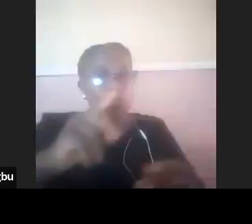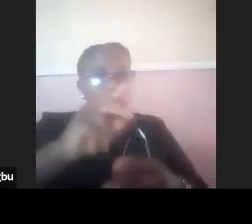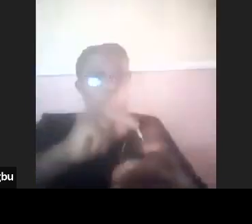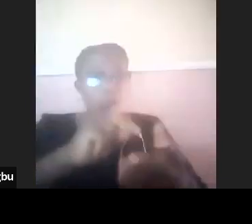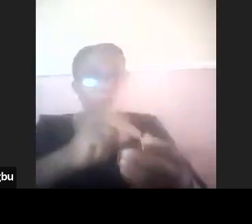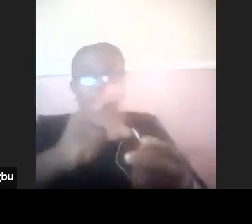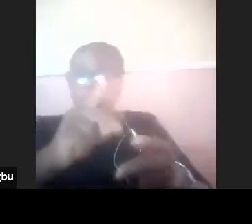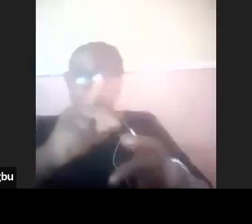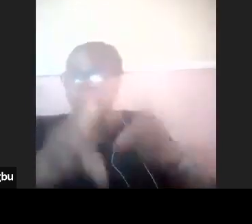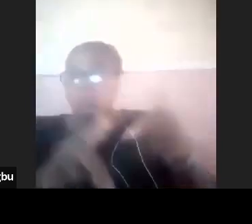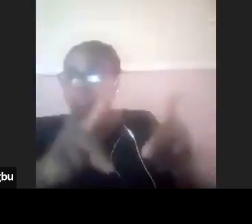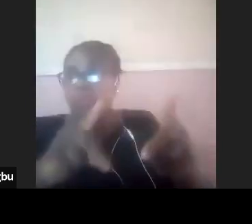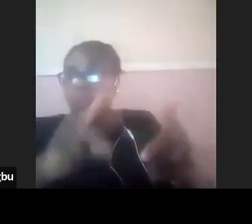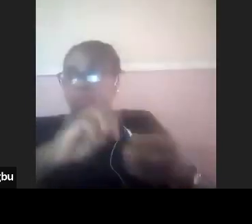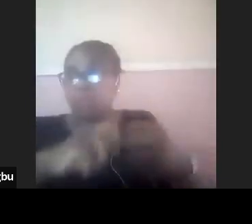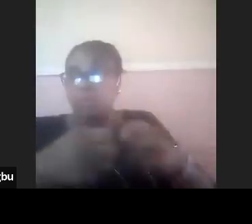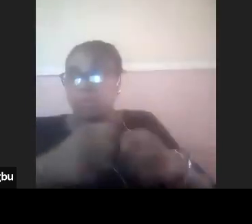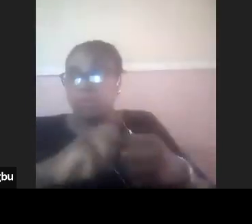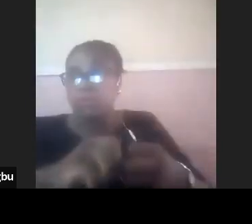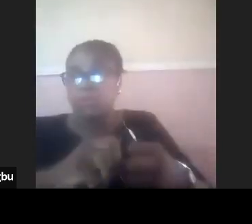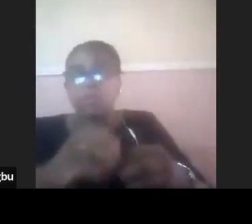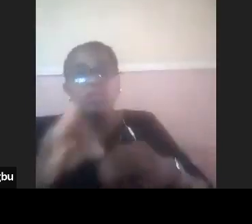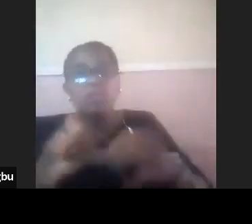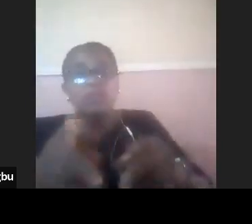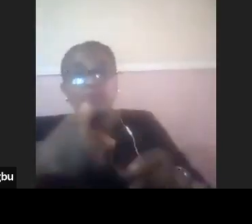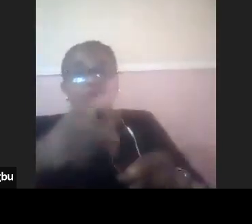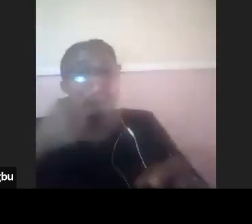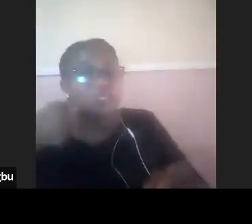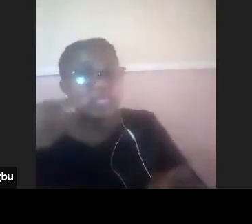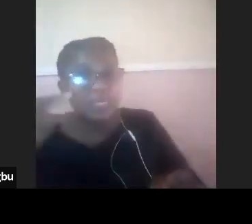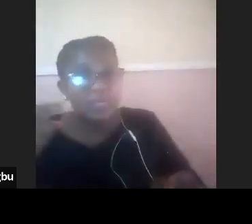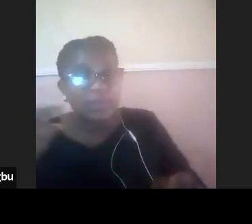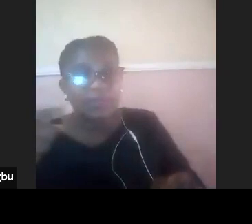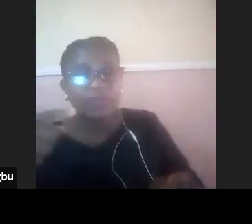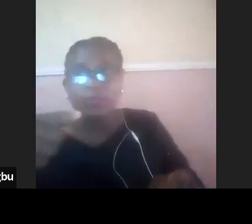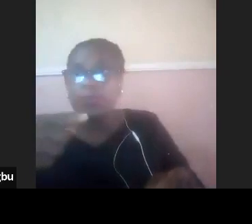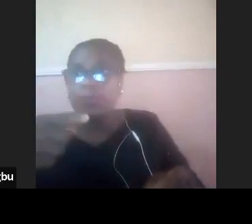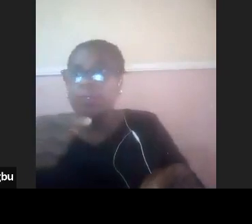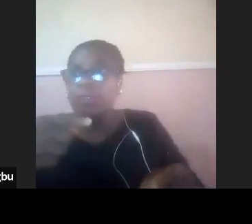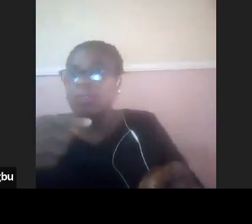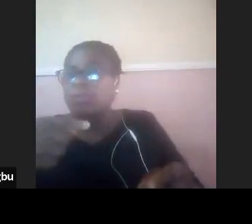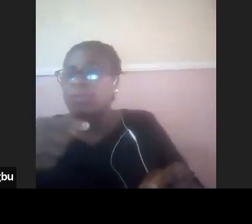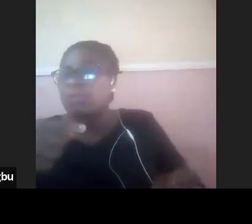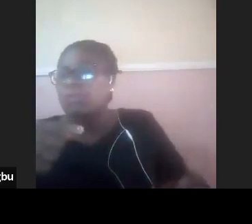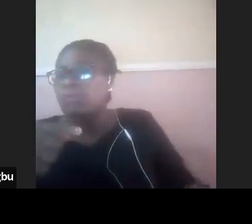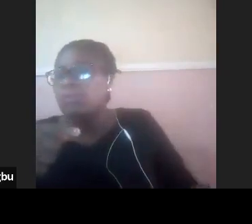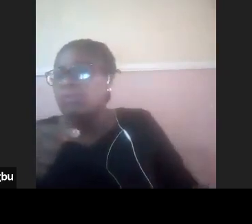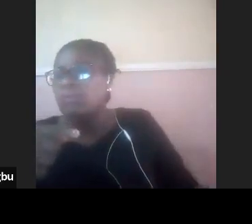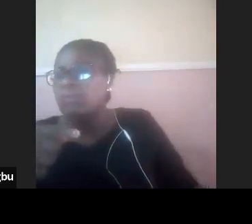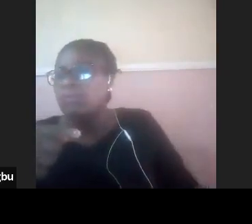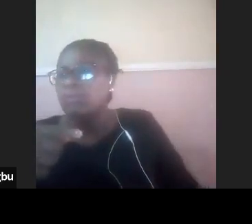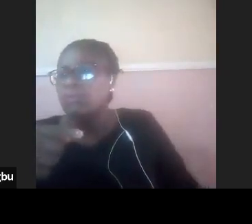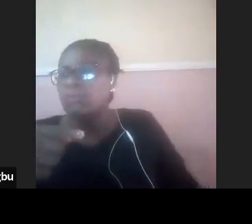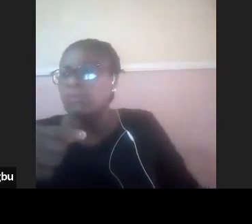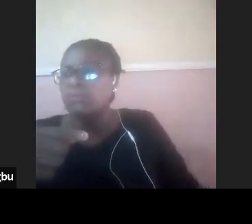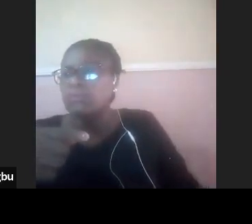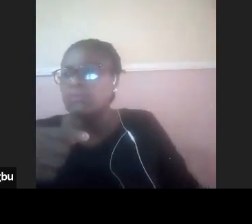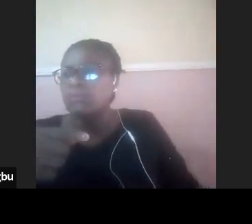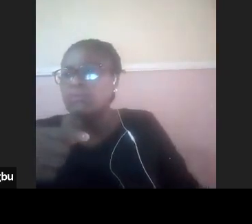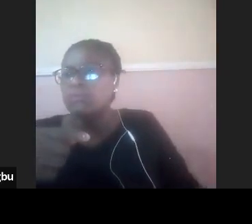If you say, for example, in Cameroon, there are no farm to market